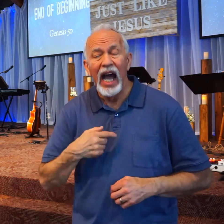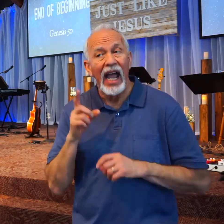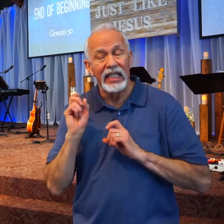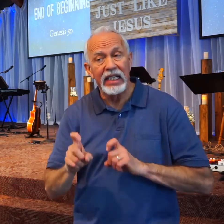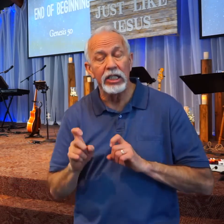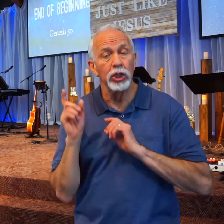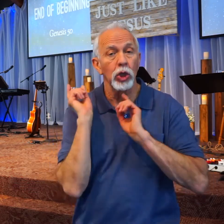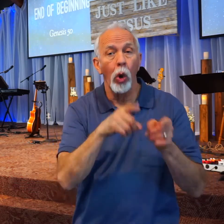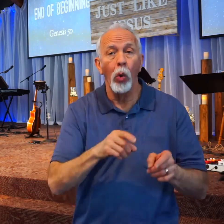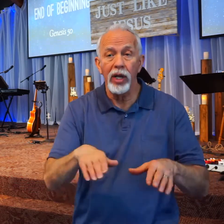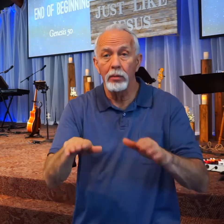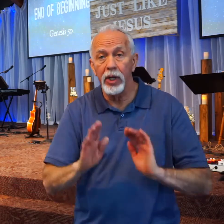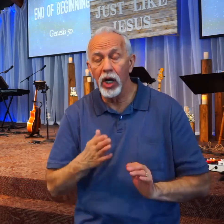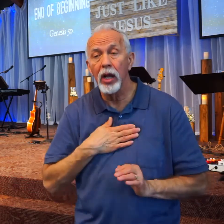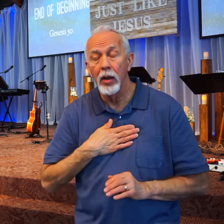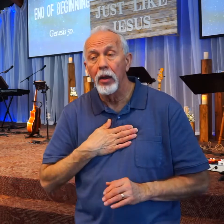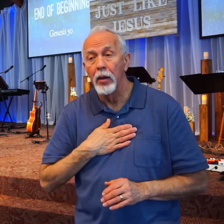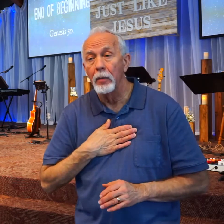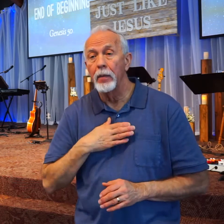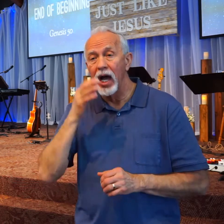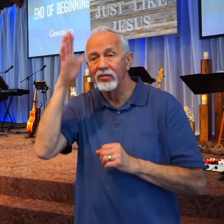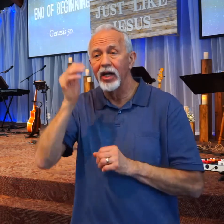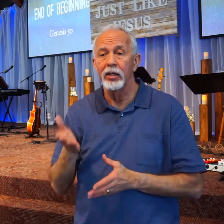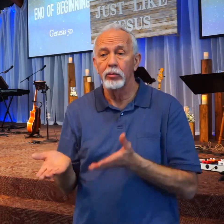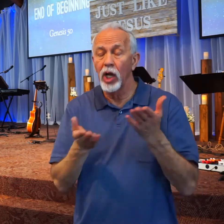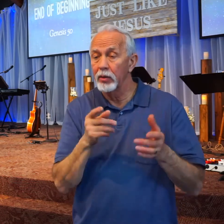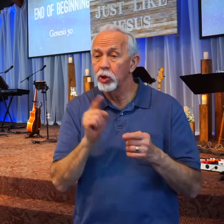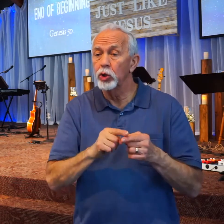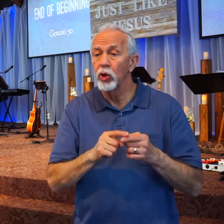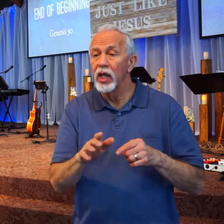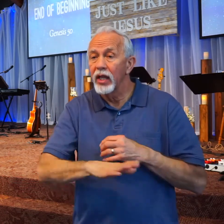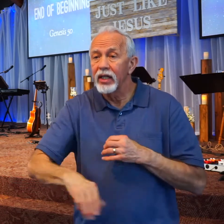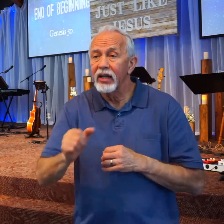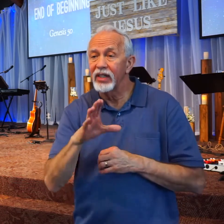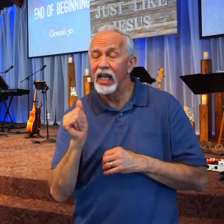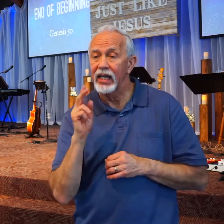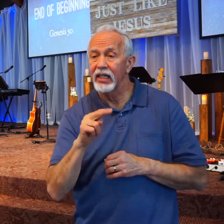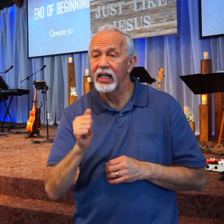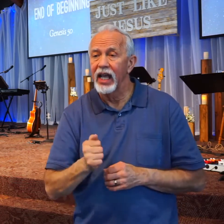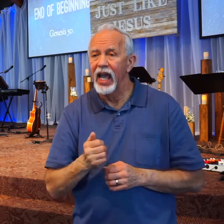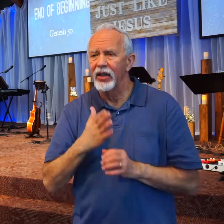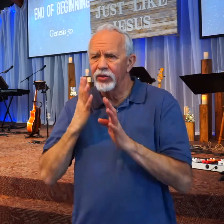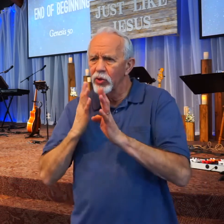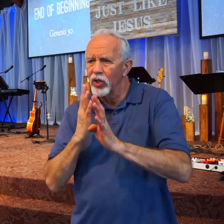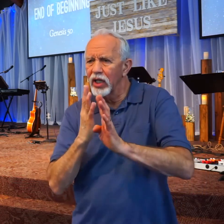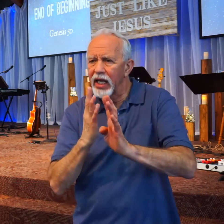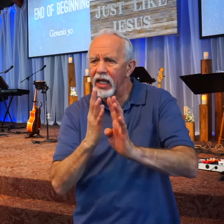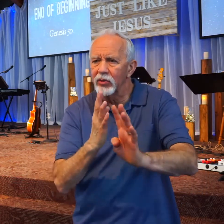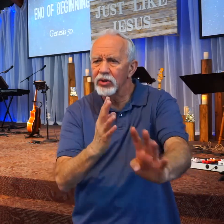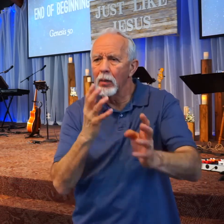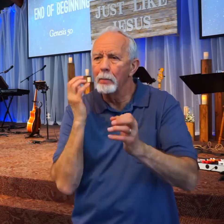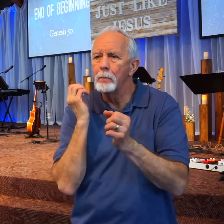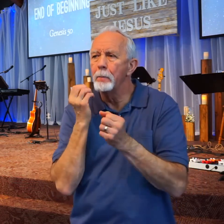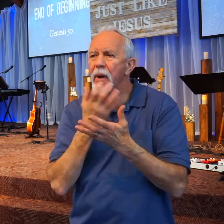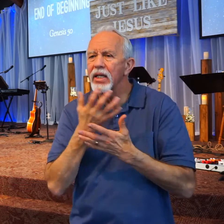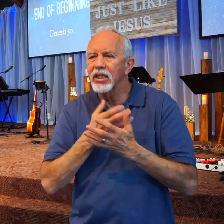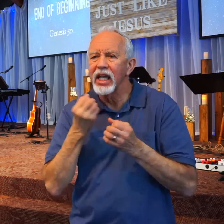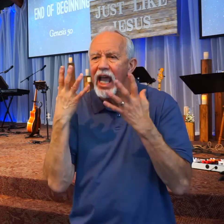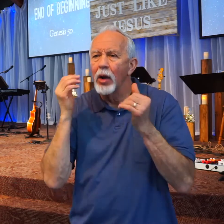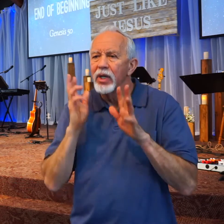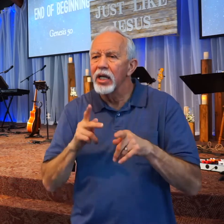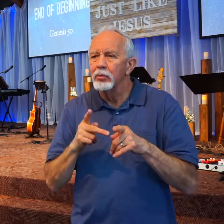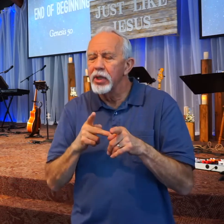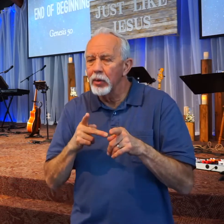his father. And he took him to the land of Canaan. And it even remarks that the procession through the land was amazing and